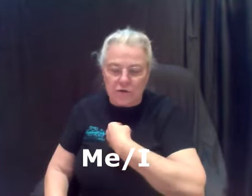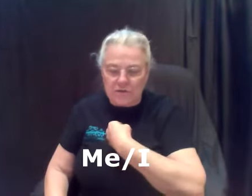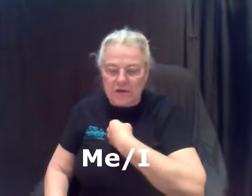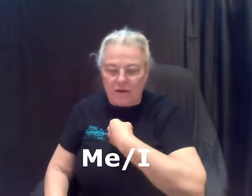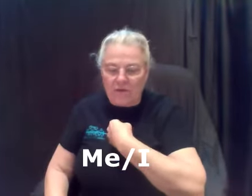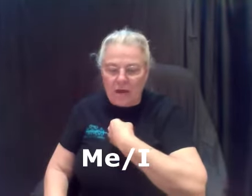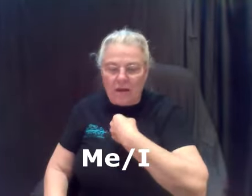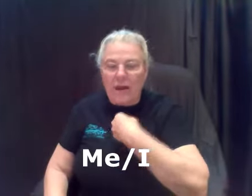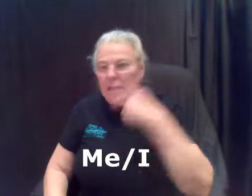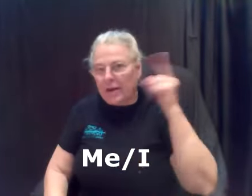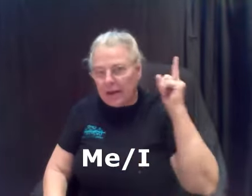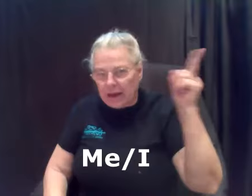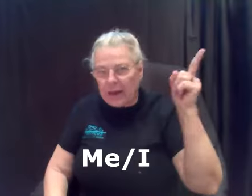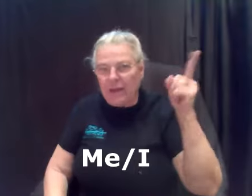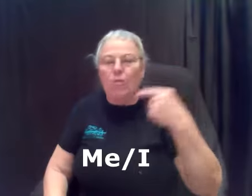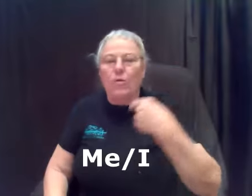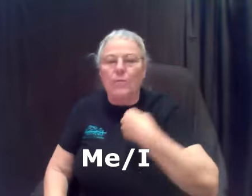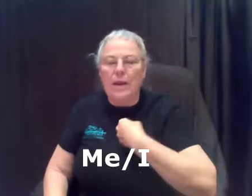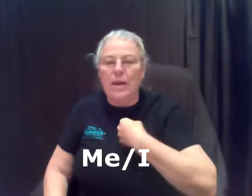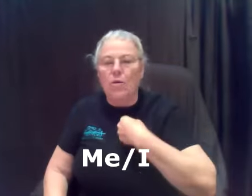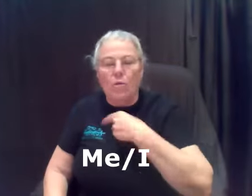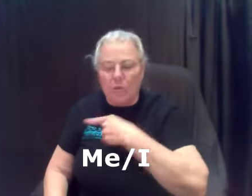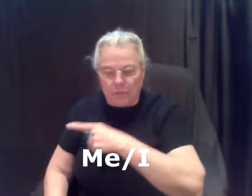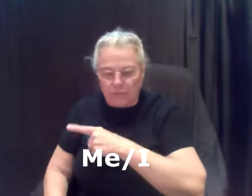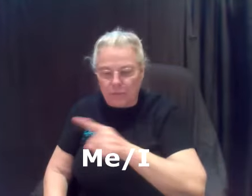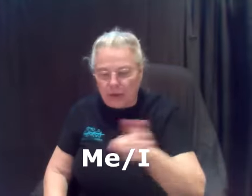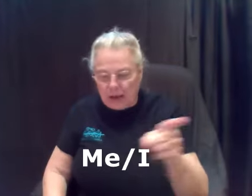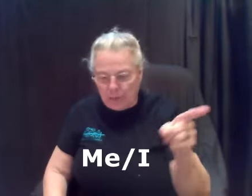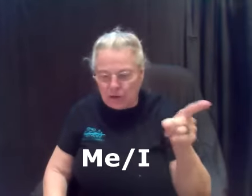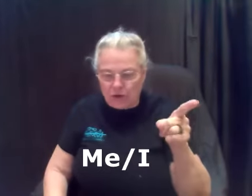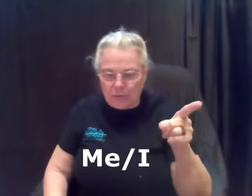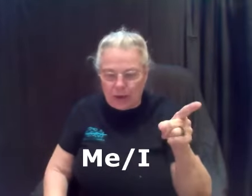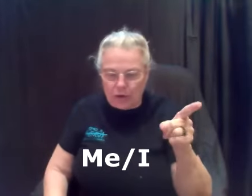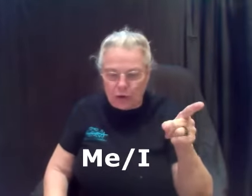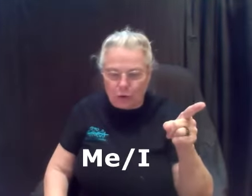yourself, like he or me, or, and we talked about you.